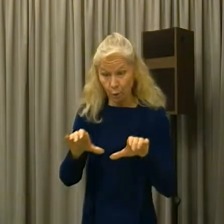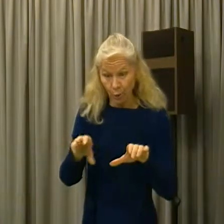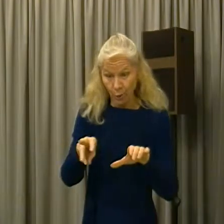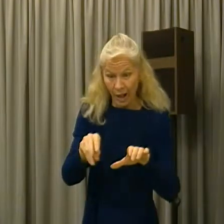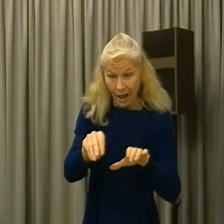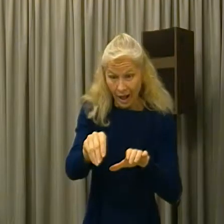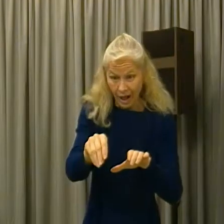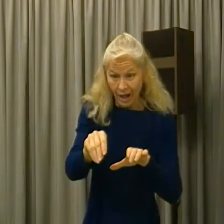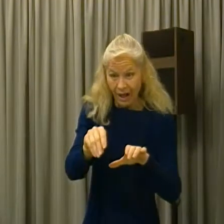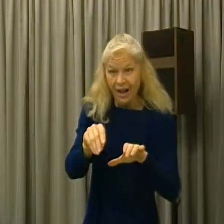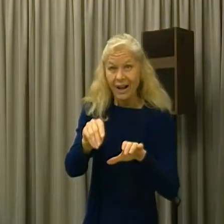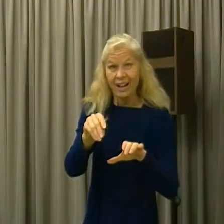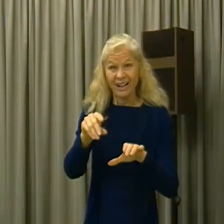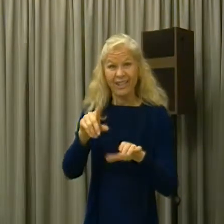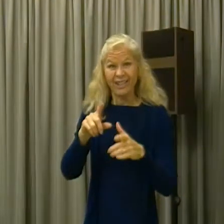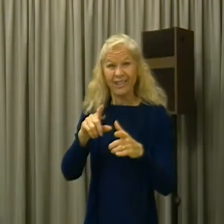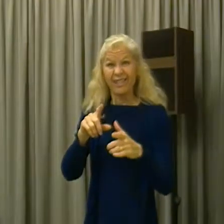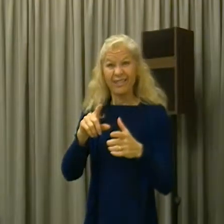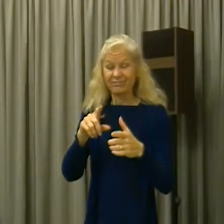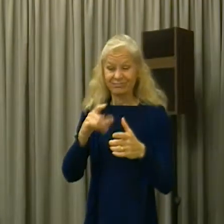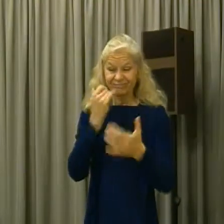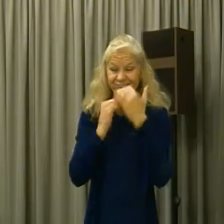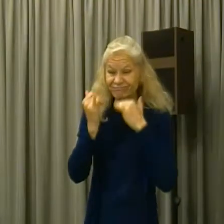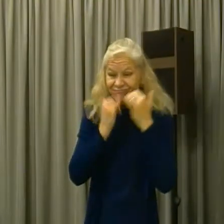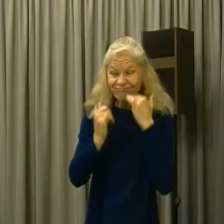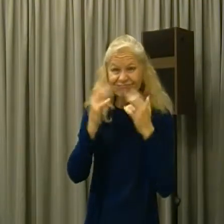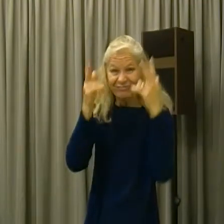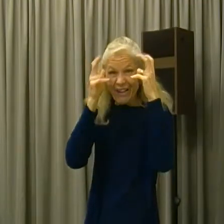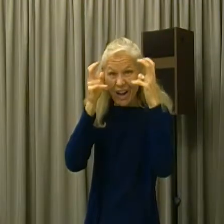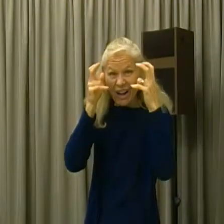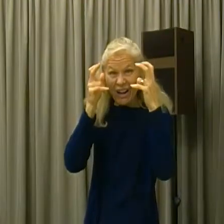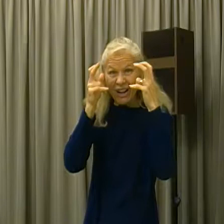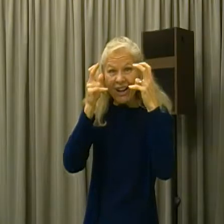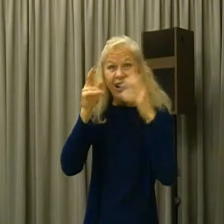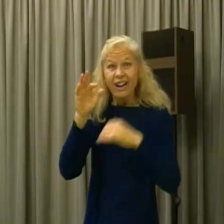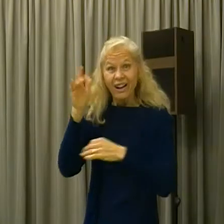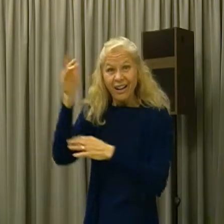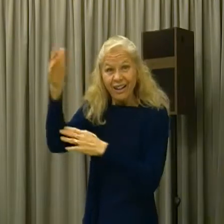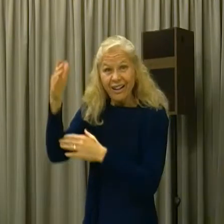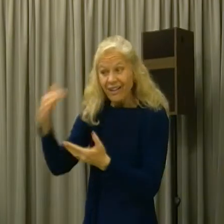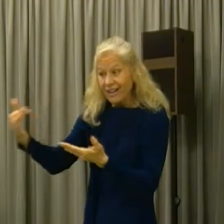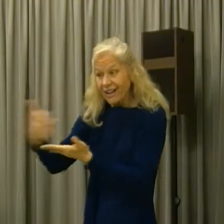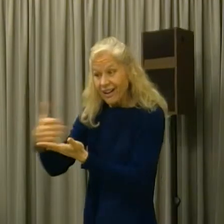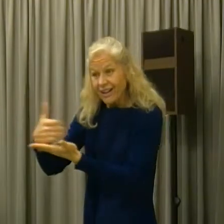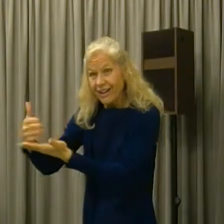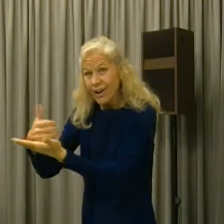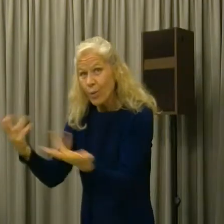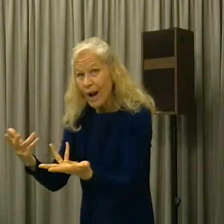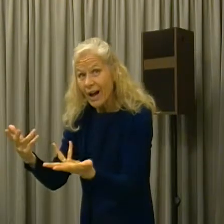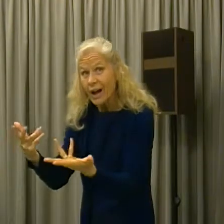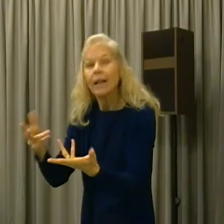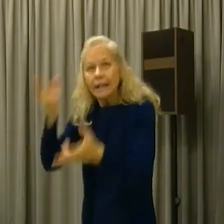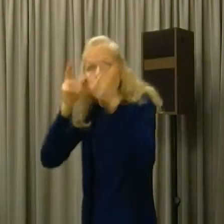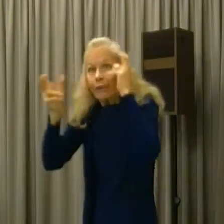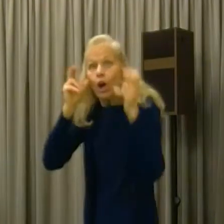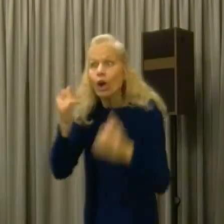everlasting. If we do the fleshly thing, when God has shown us not to, God says that